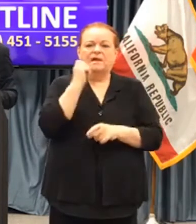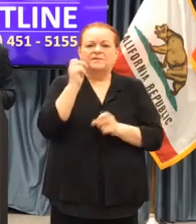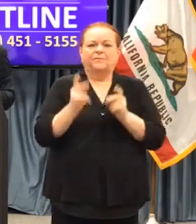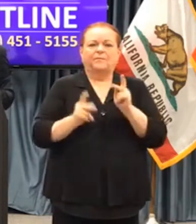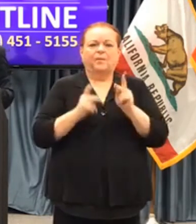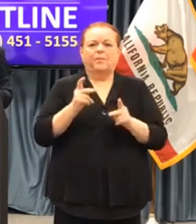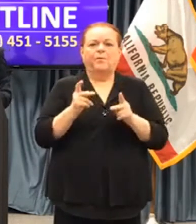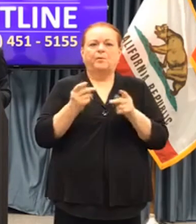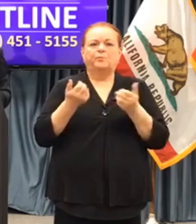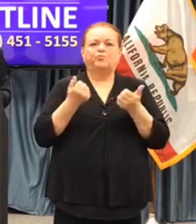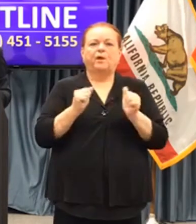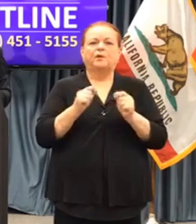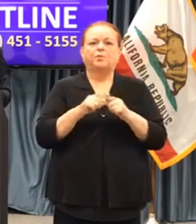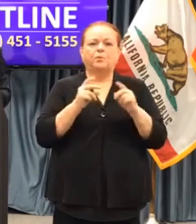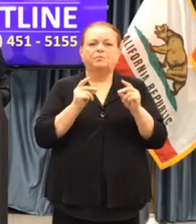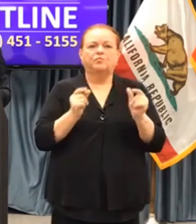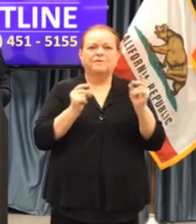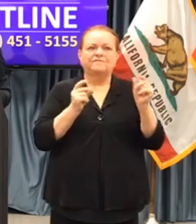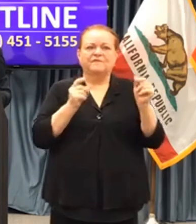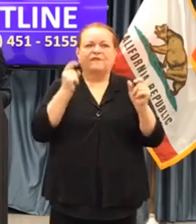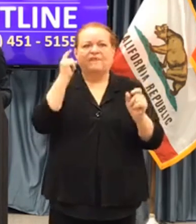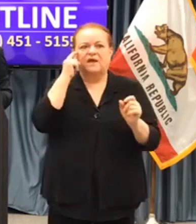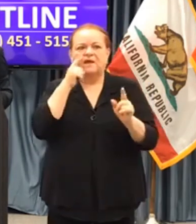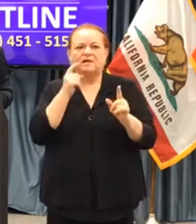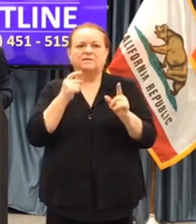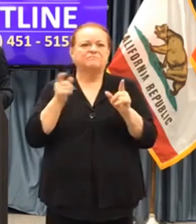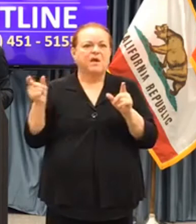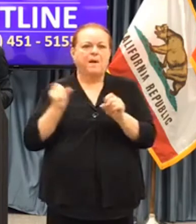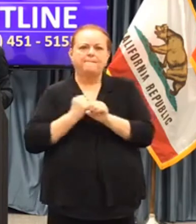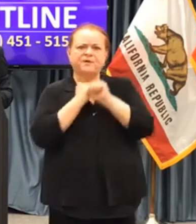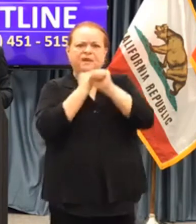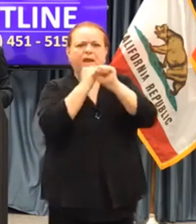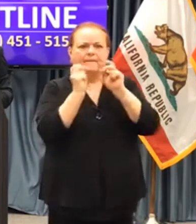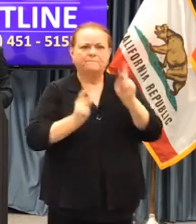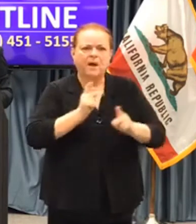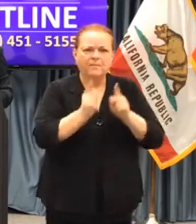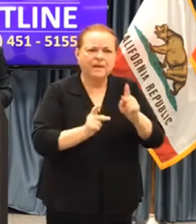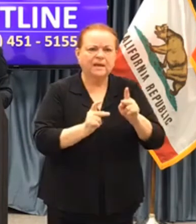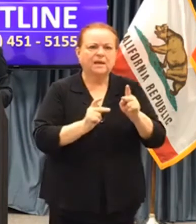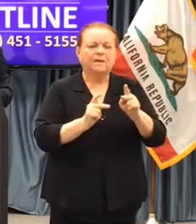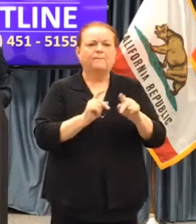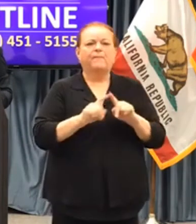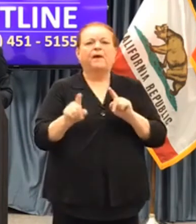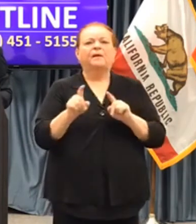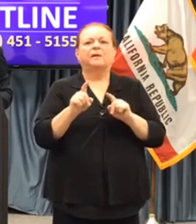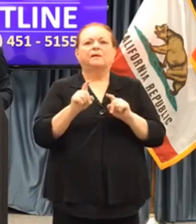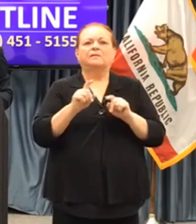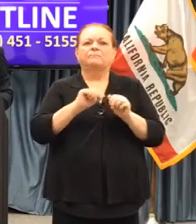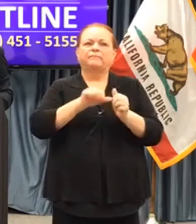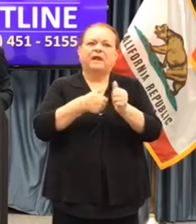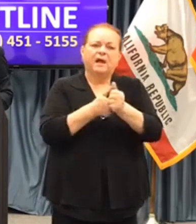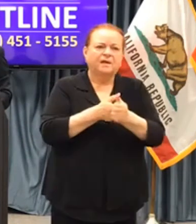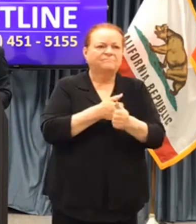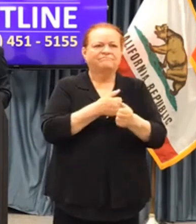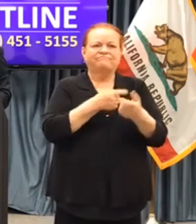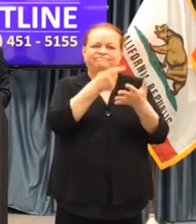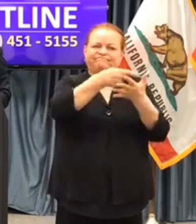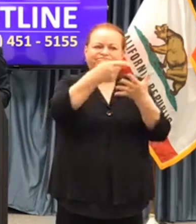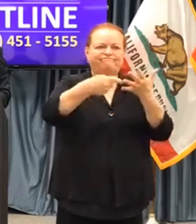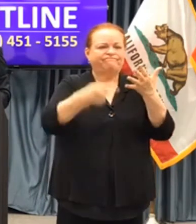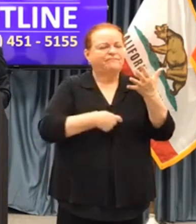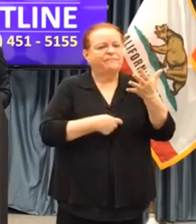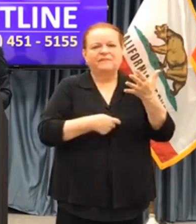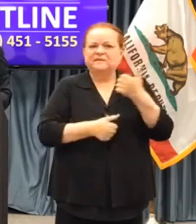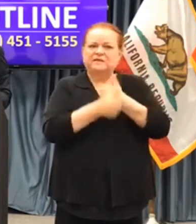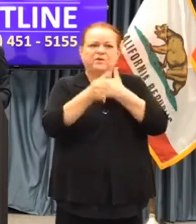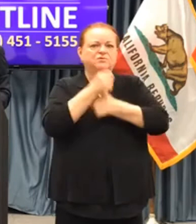have tried to react too quickly, thinking they're protecting the public, but in fact they may be actually jeopardizing the public. On